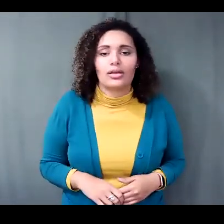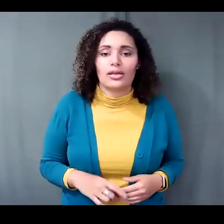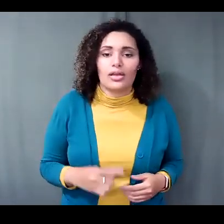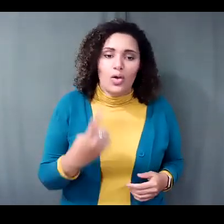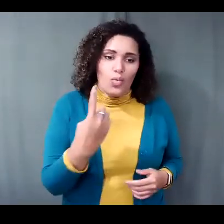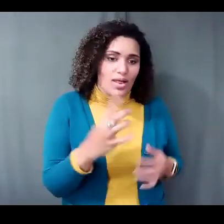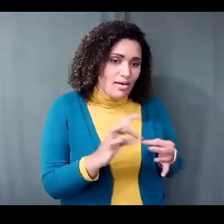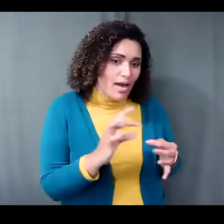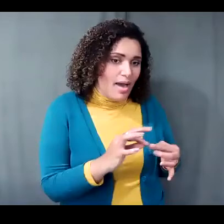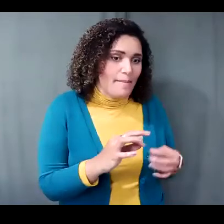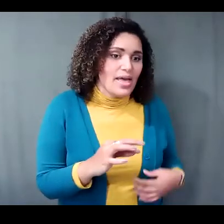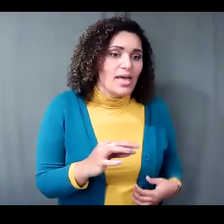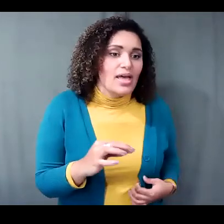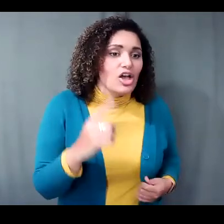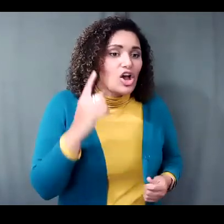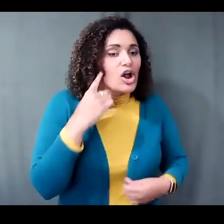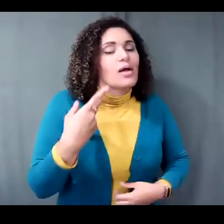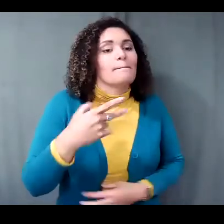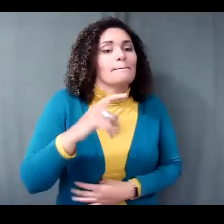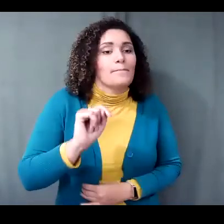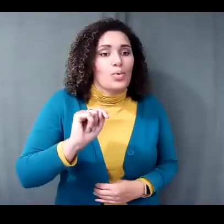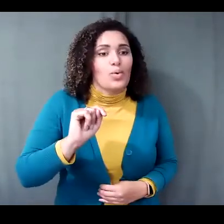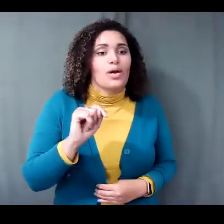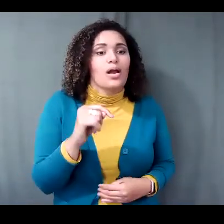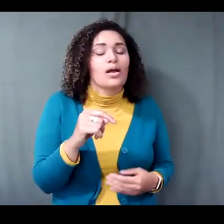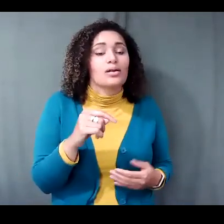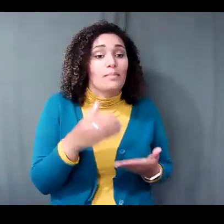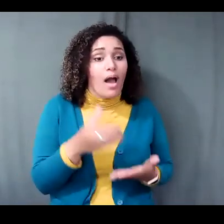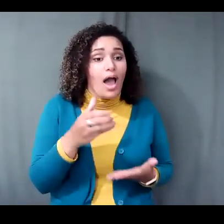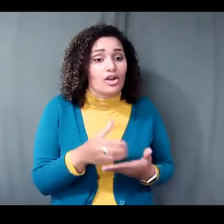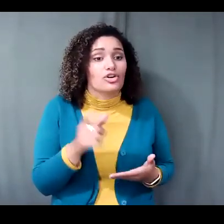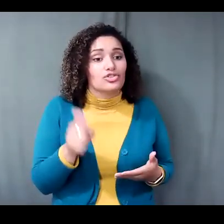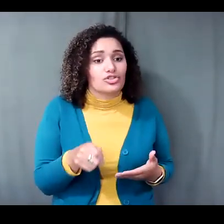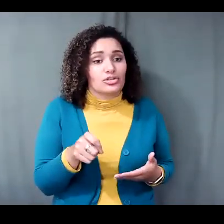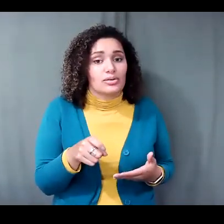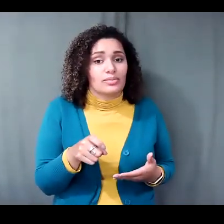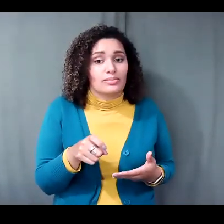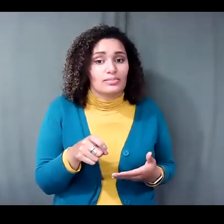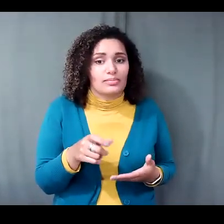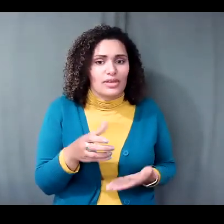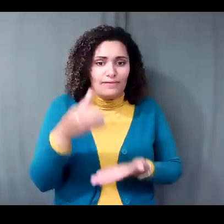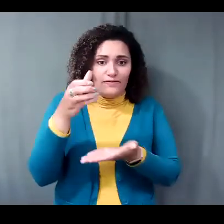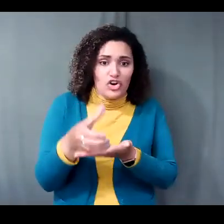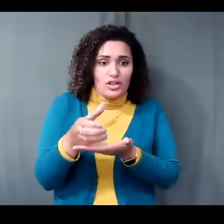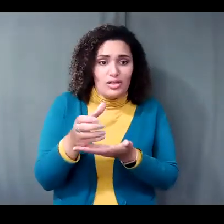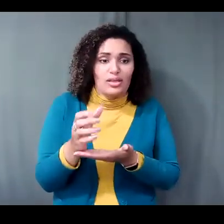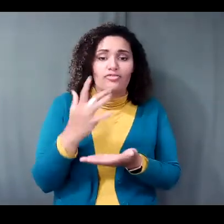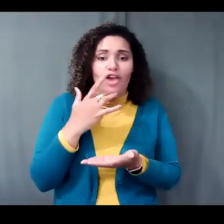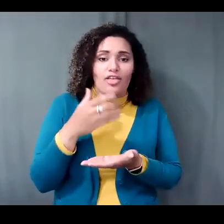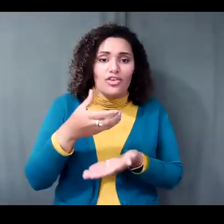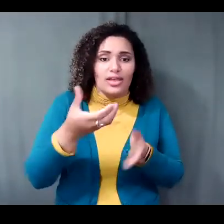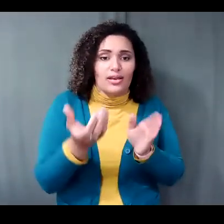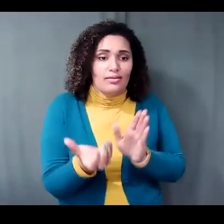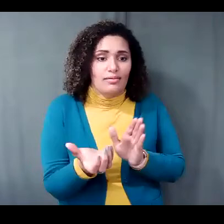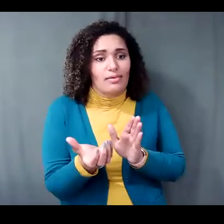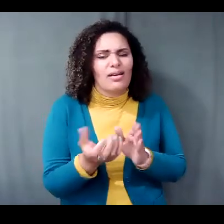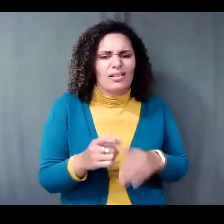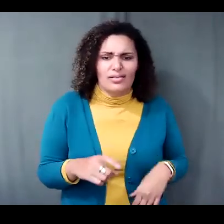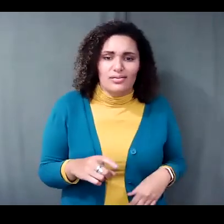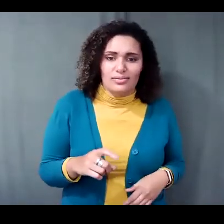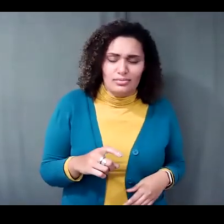you can also, if you have also in times when a little bit of sweetness, if you have like cheese with like apricot jam or something, it'll go great